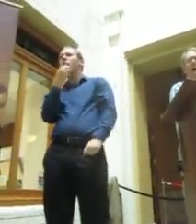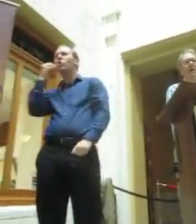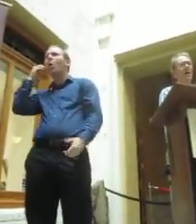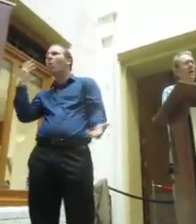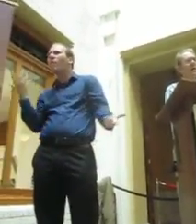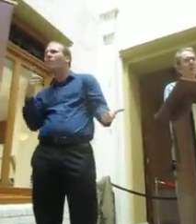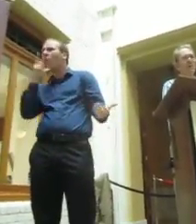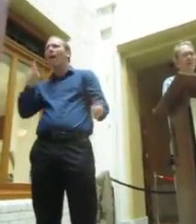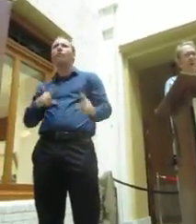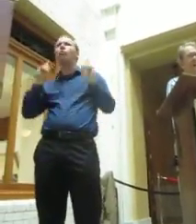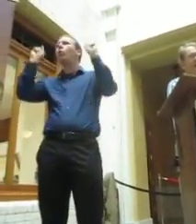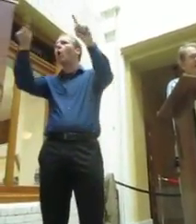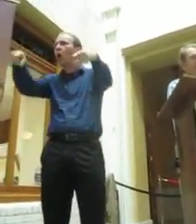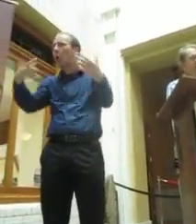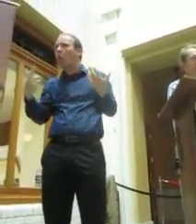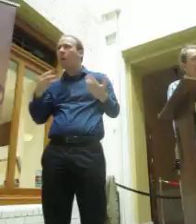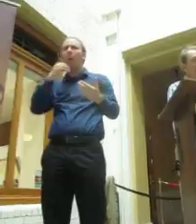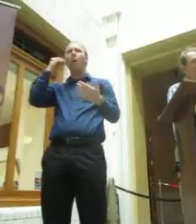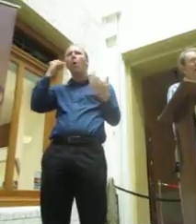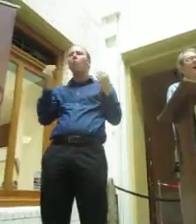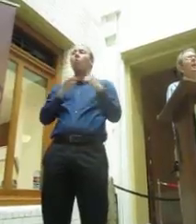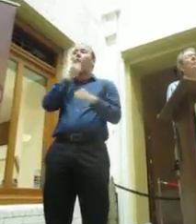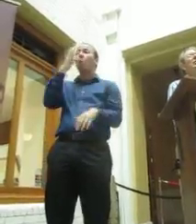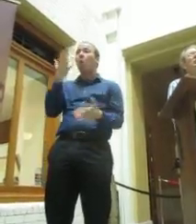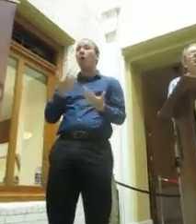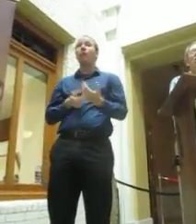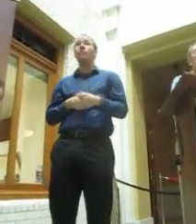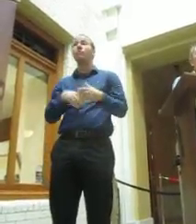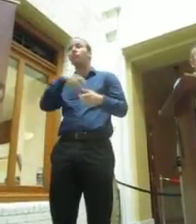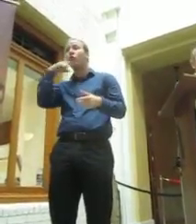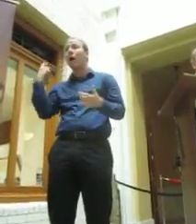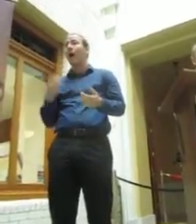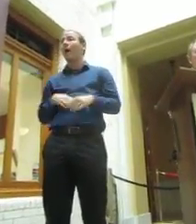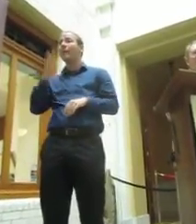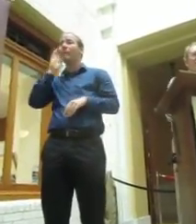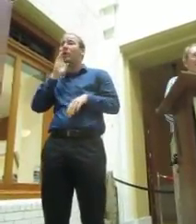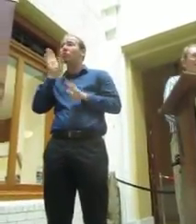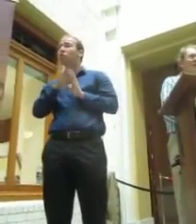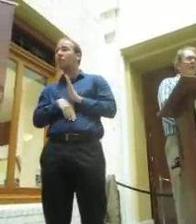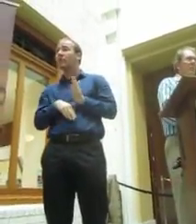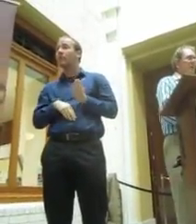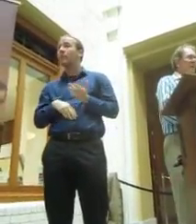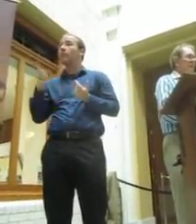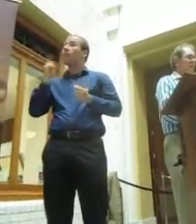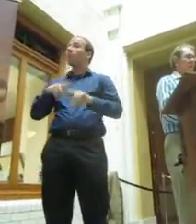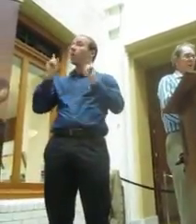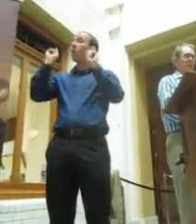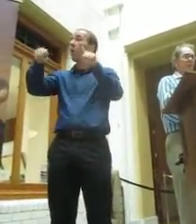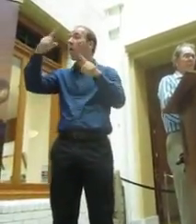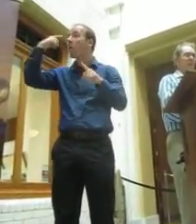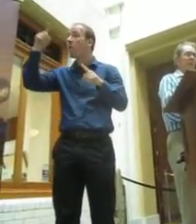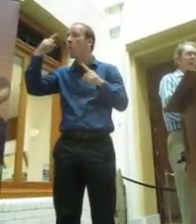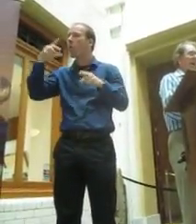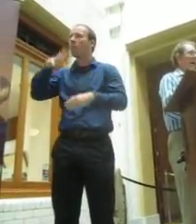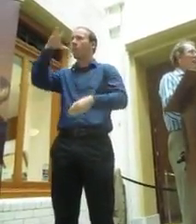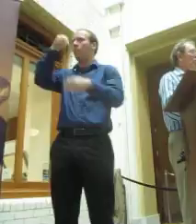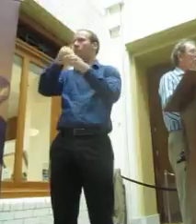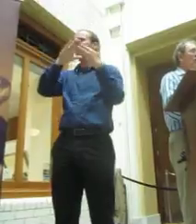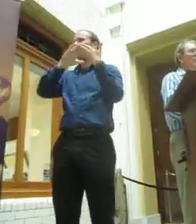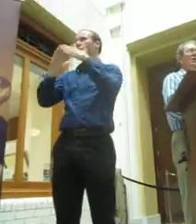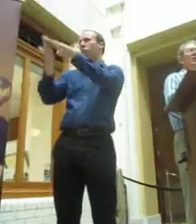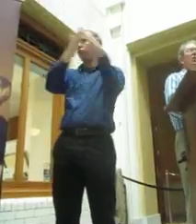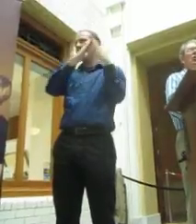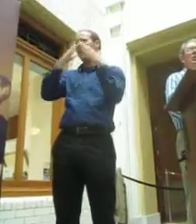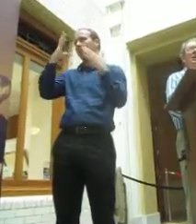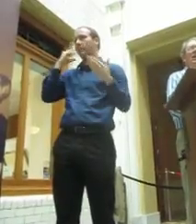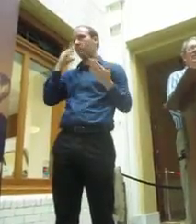it's drier, and the beer is a lot cheaper. But you go because you want to be part of a community experience. And in